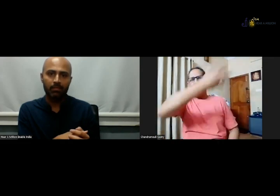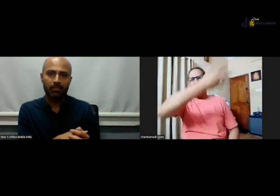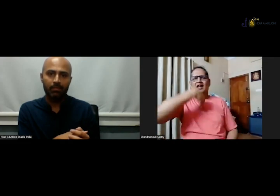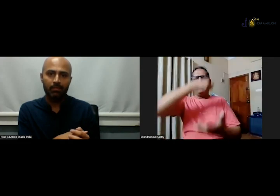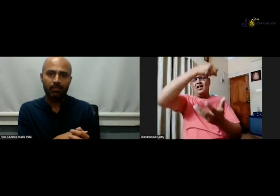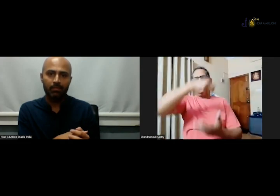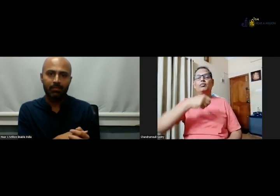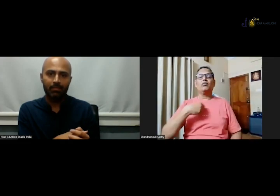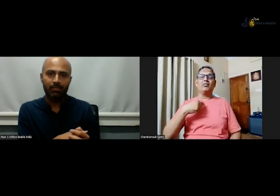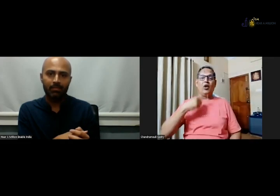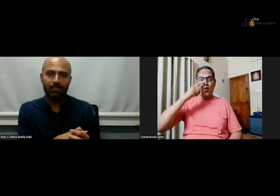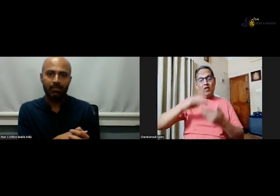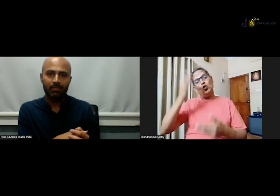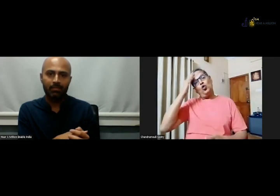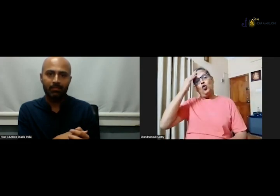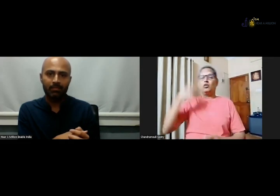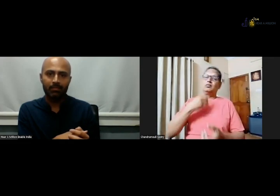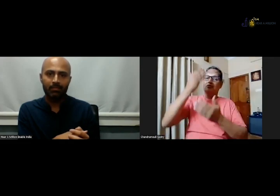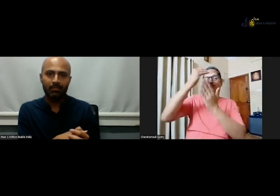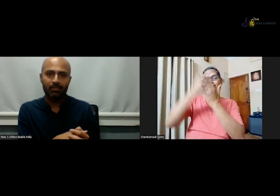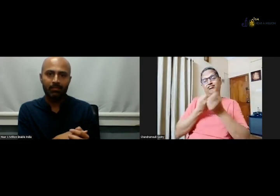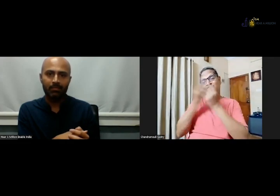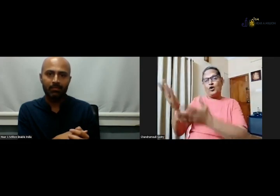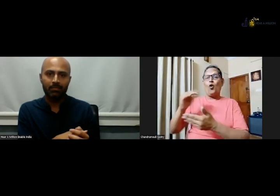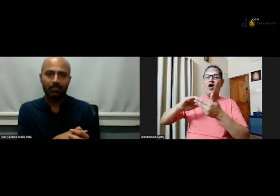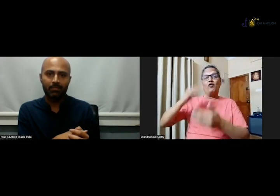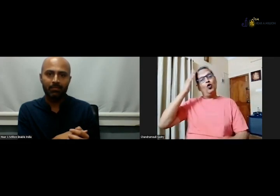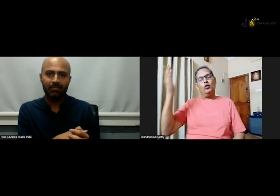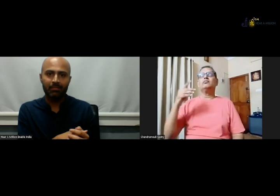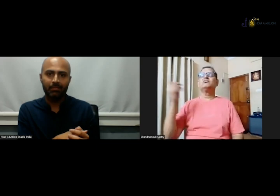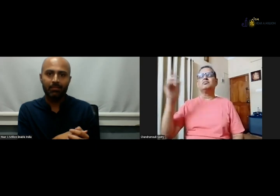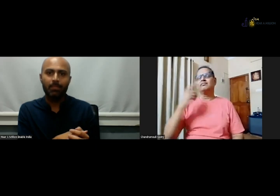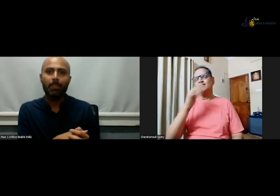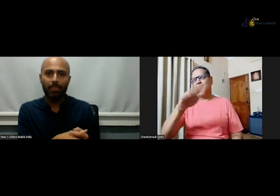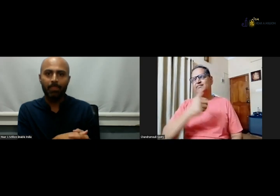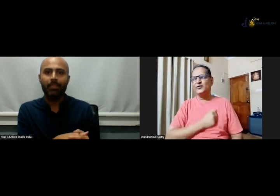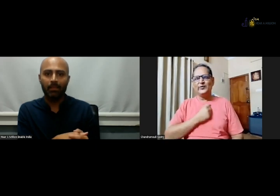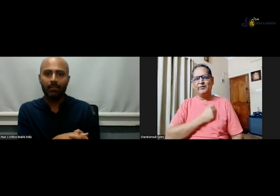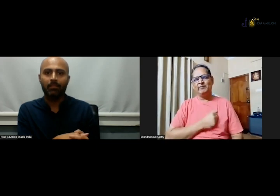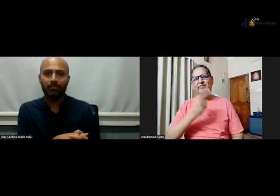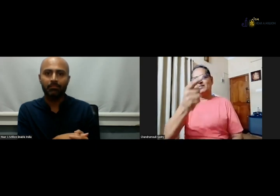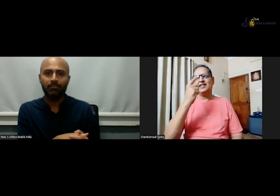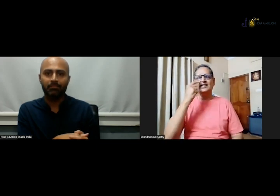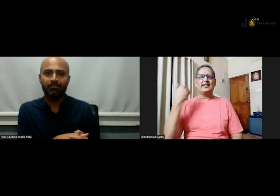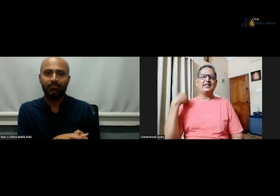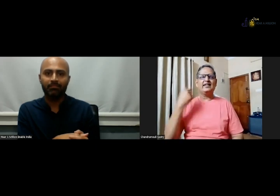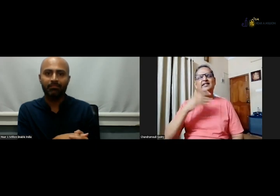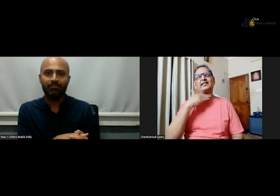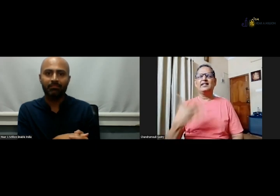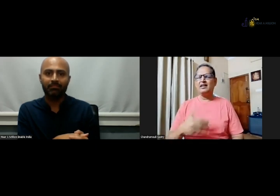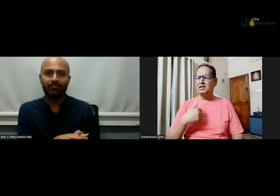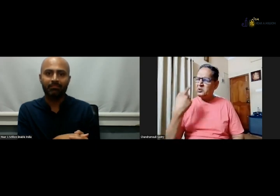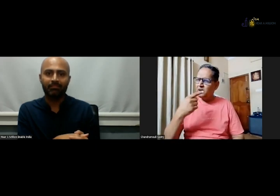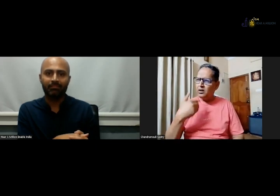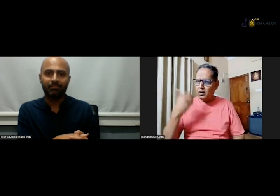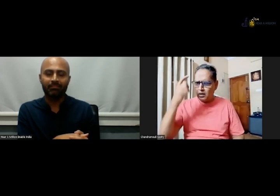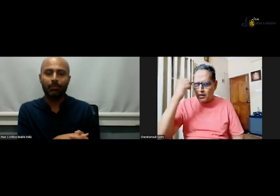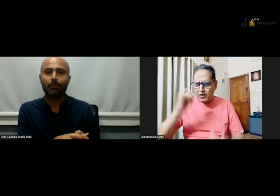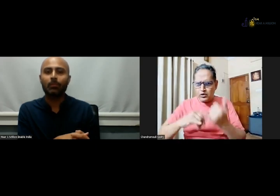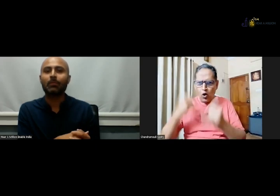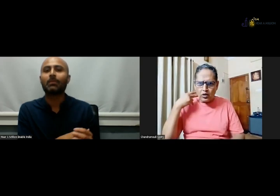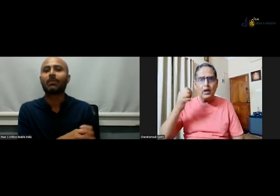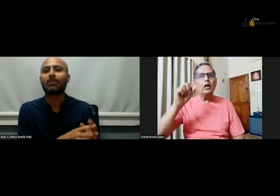On Sunday, April 22 or 23rd, so I told my wife too